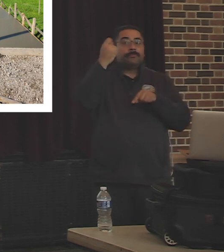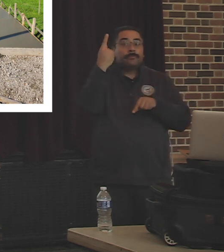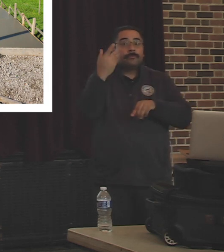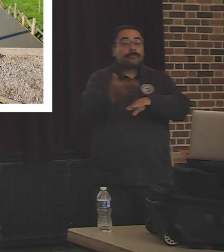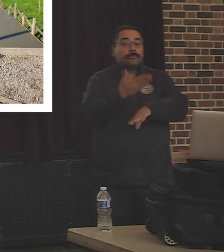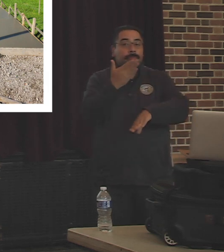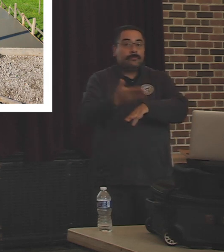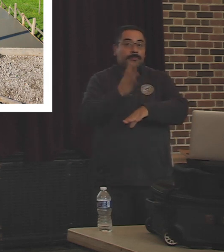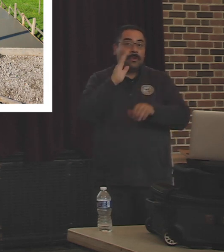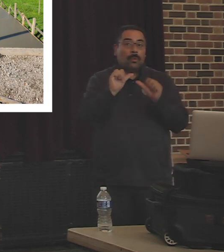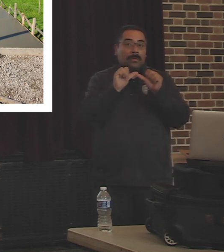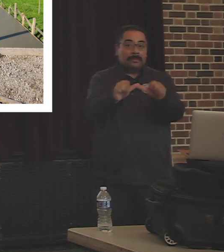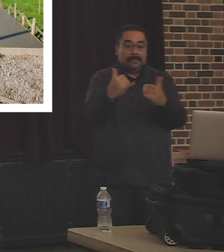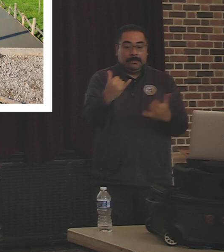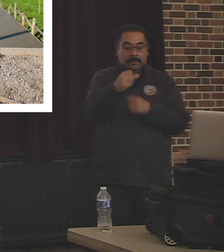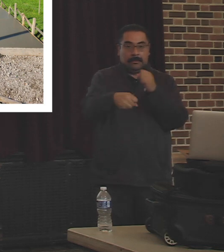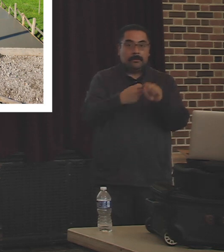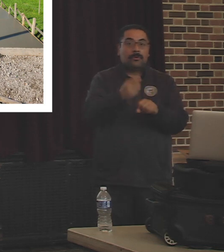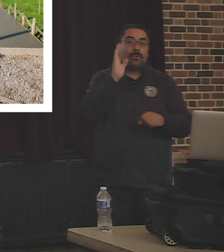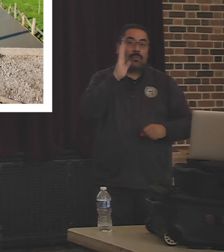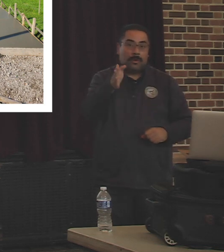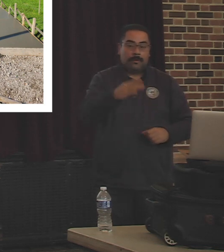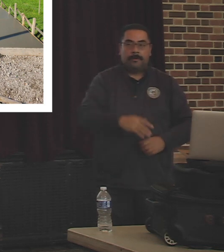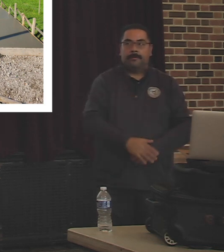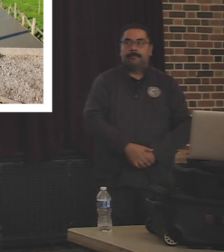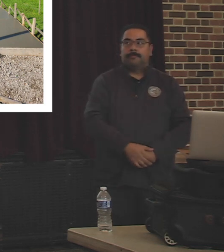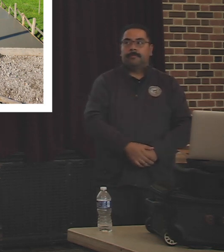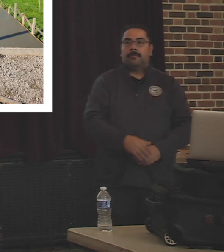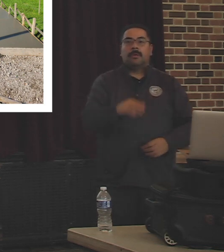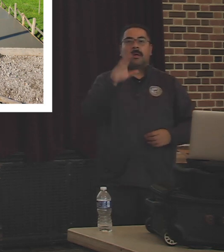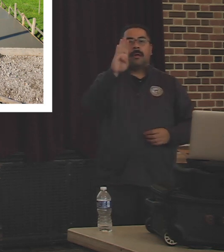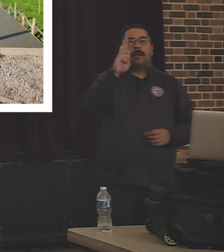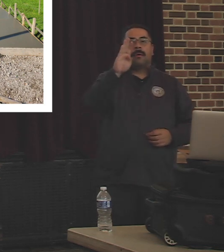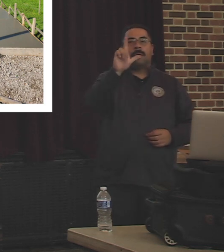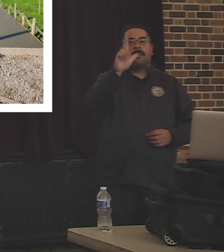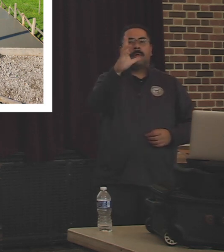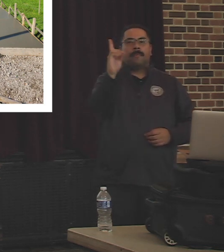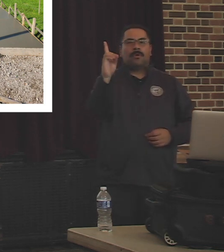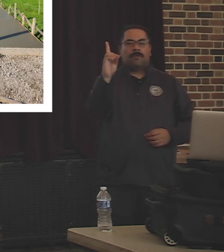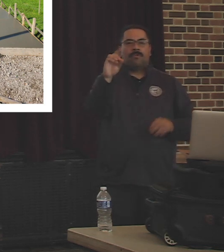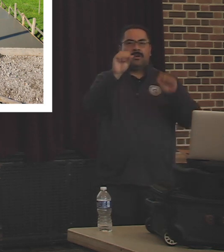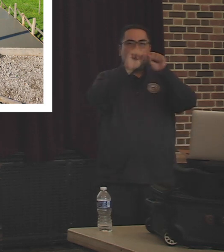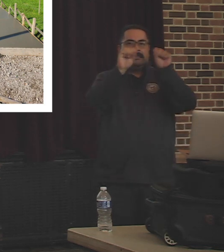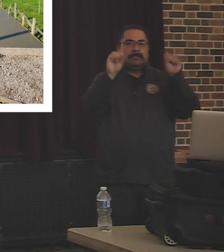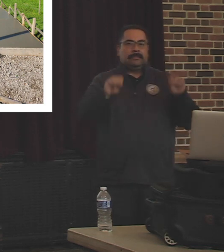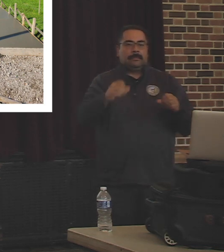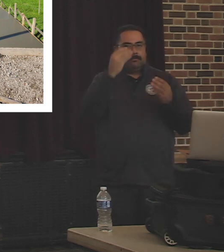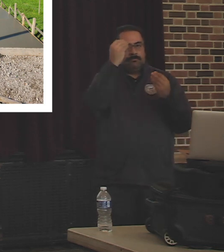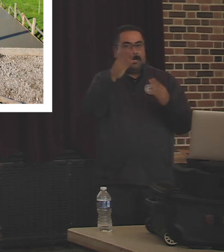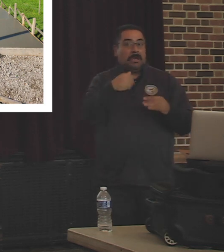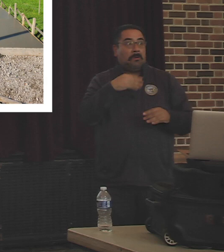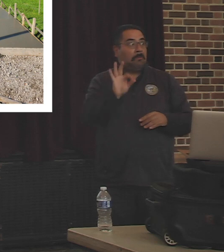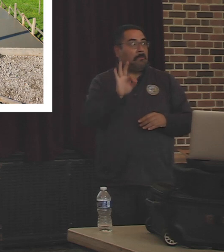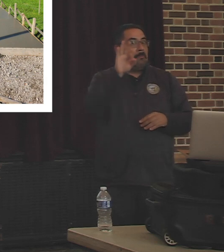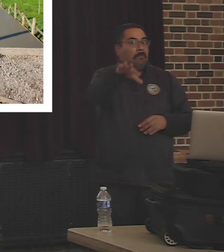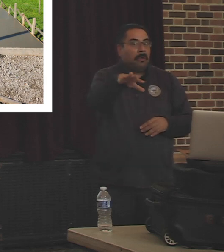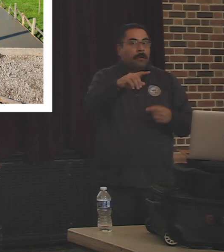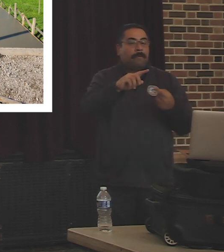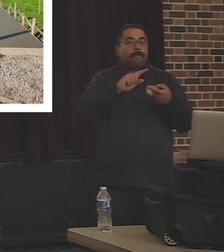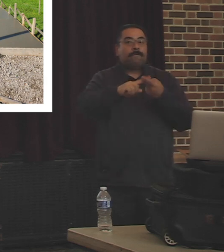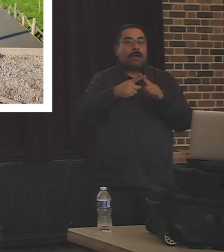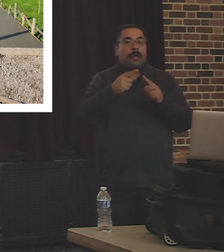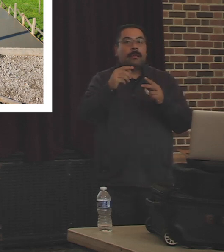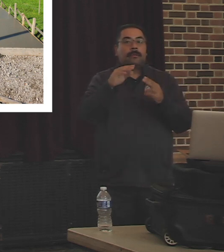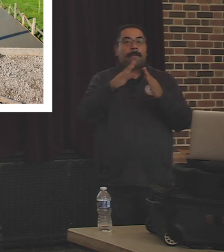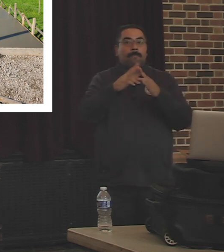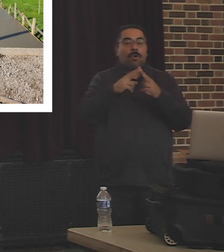on throughout the year. Speaking of the boulevard system too, I'll just plug our friend, partner,